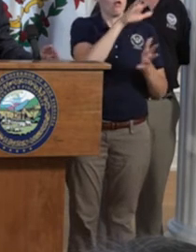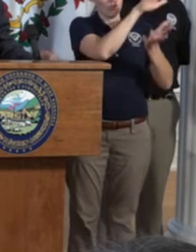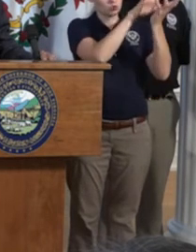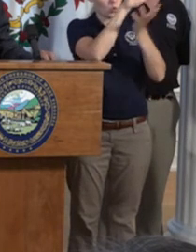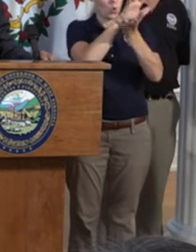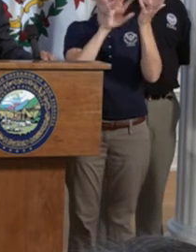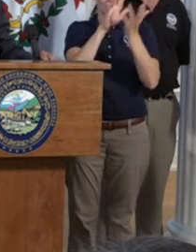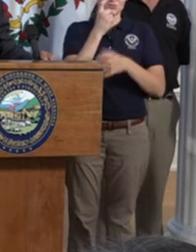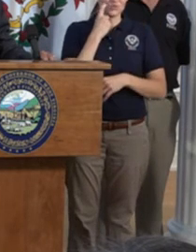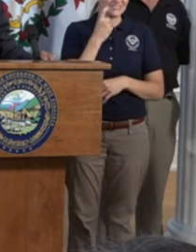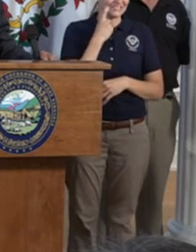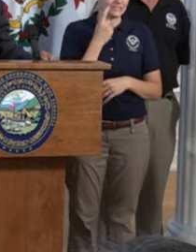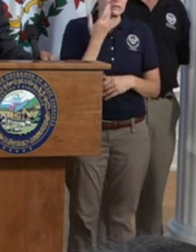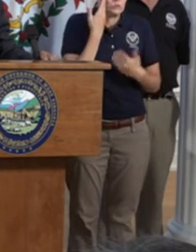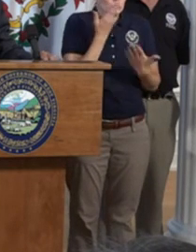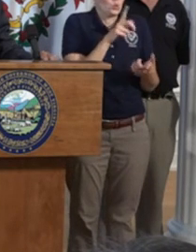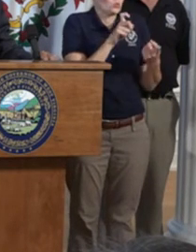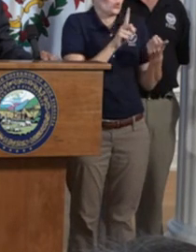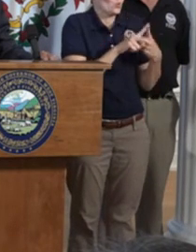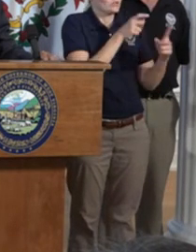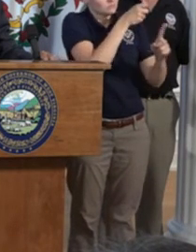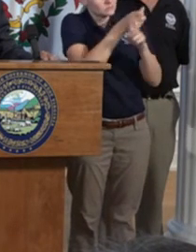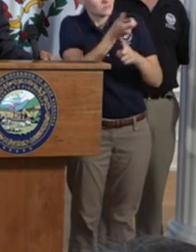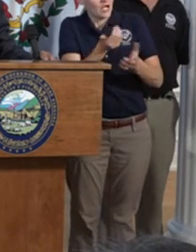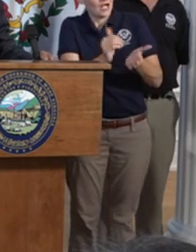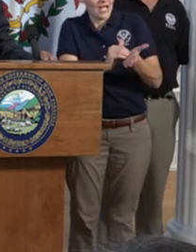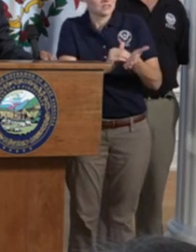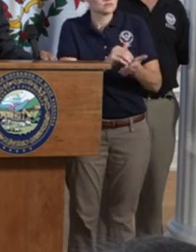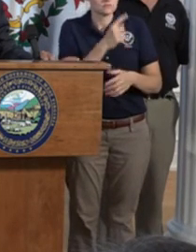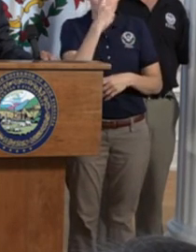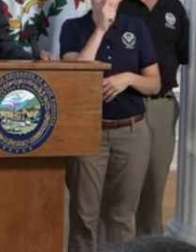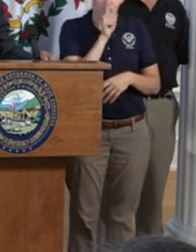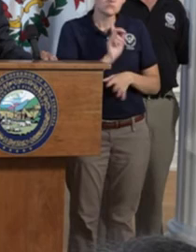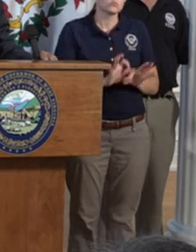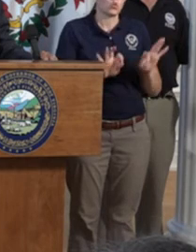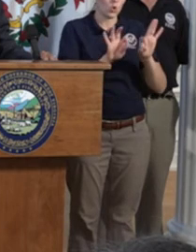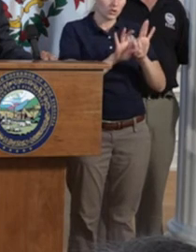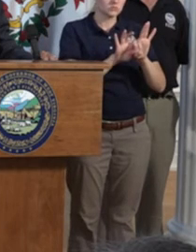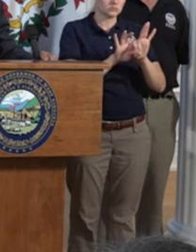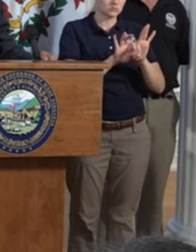never know when another one may be coming. But I think that's very important that we do